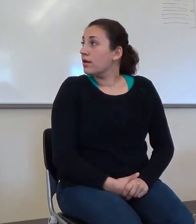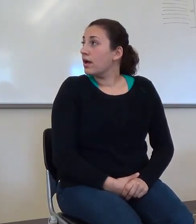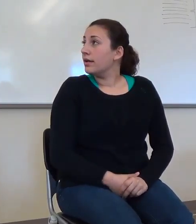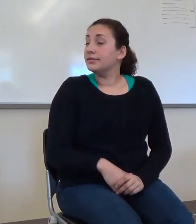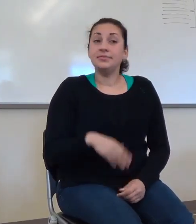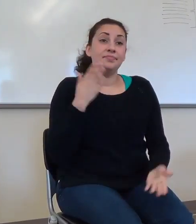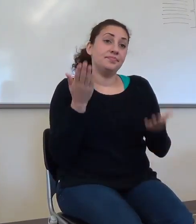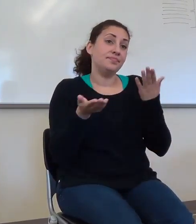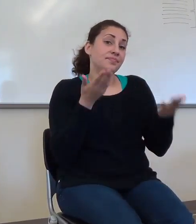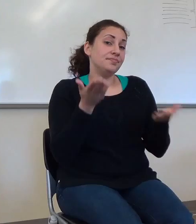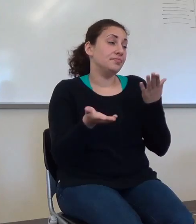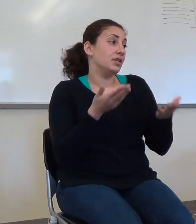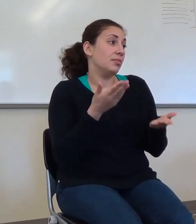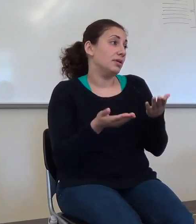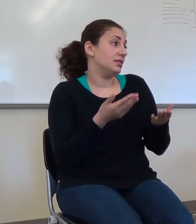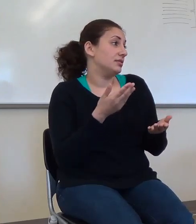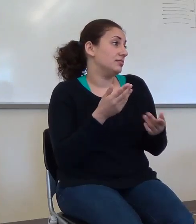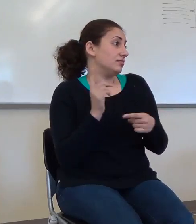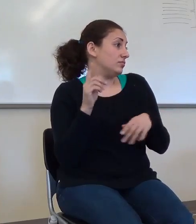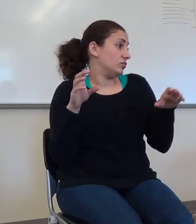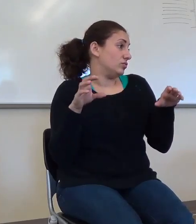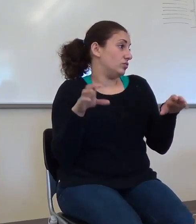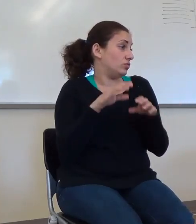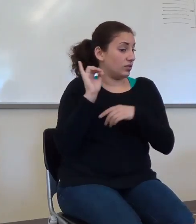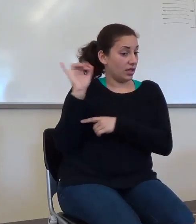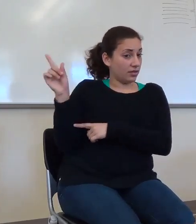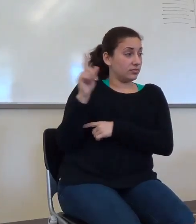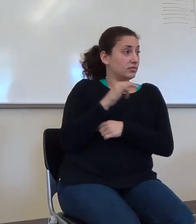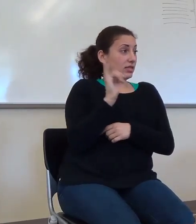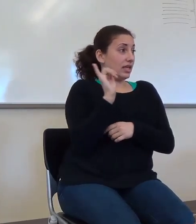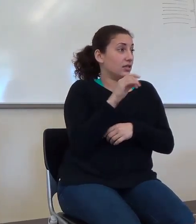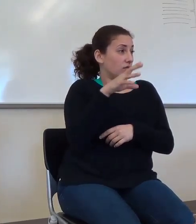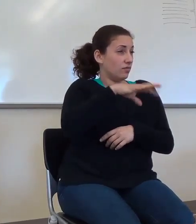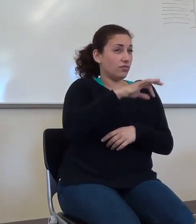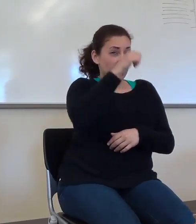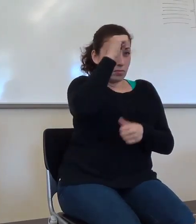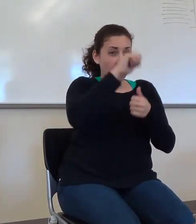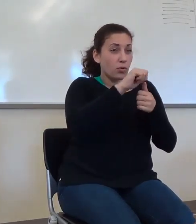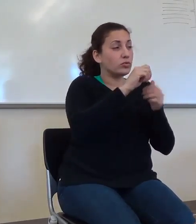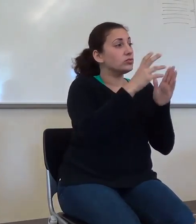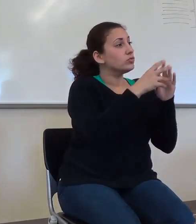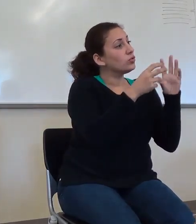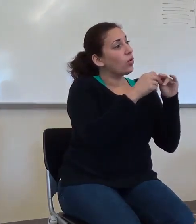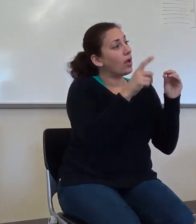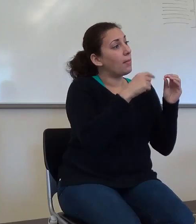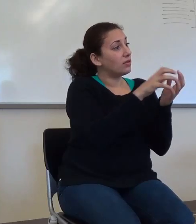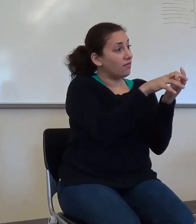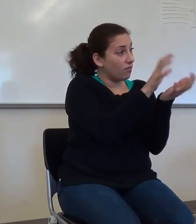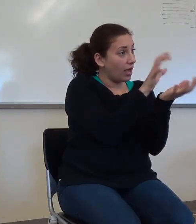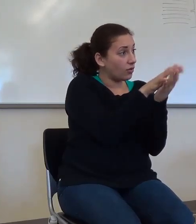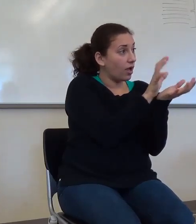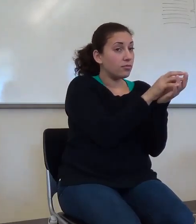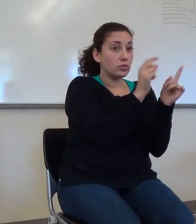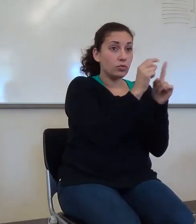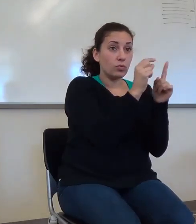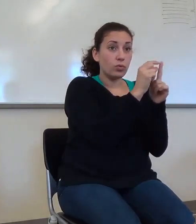may do this, like if you had picked up the word insect in that one about the Venus flytrap, yes, it goes all the way